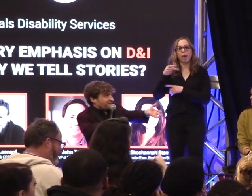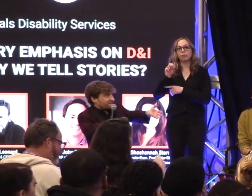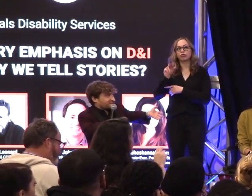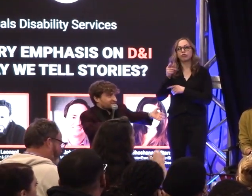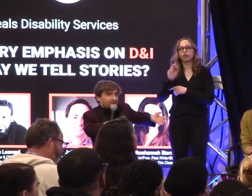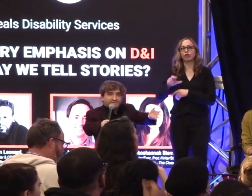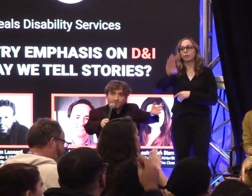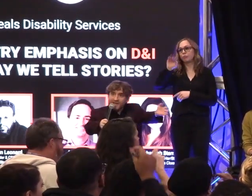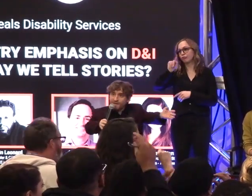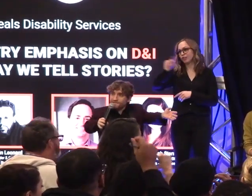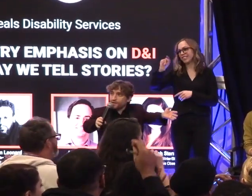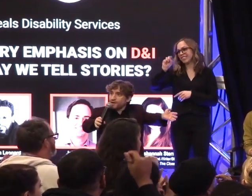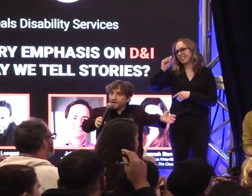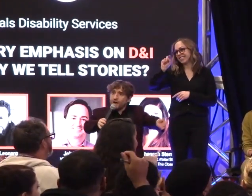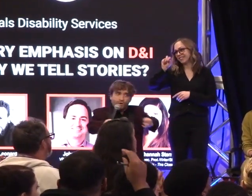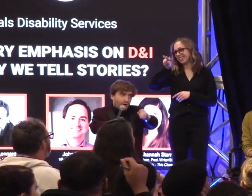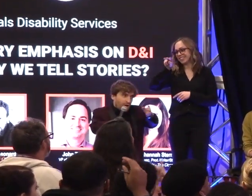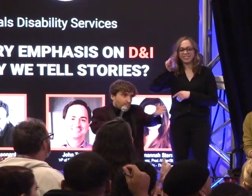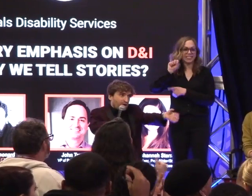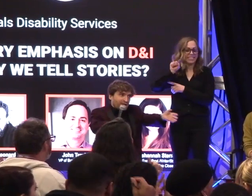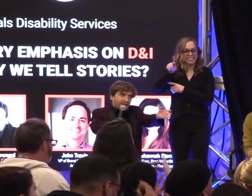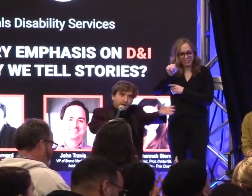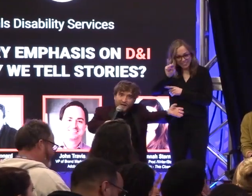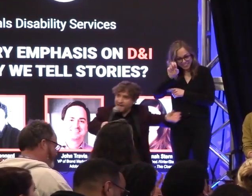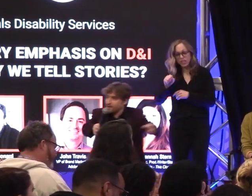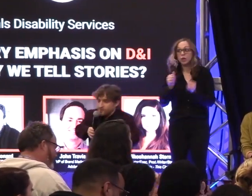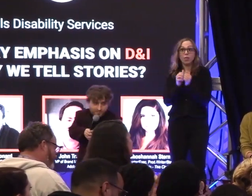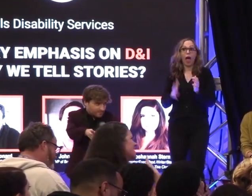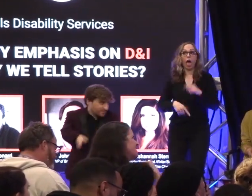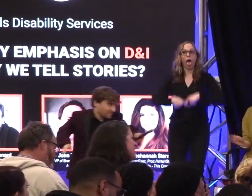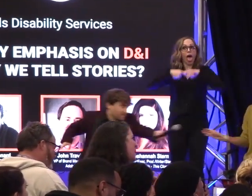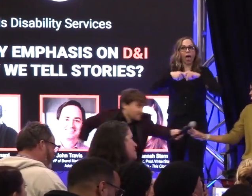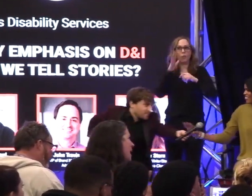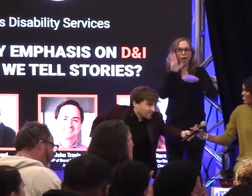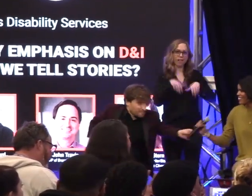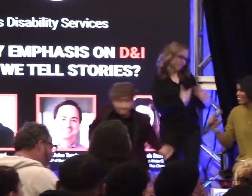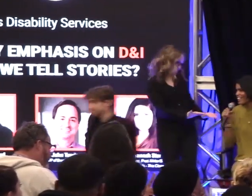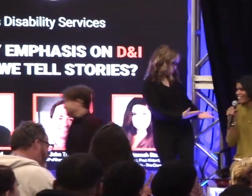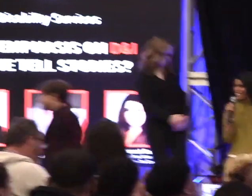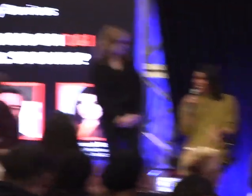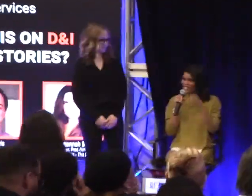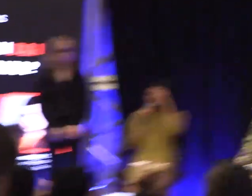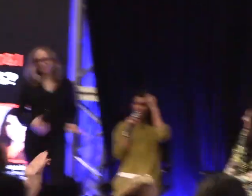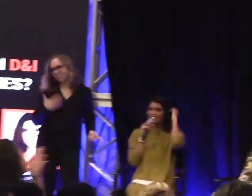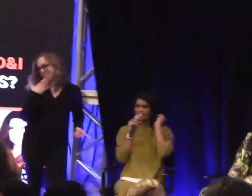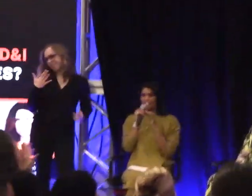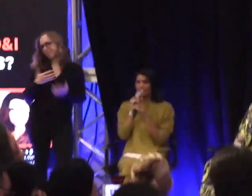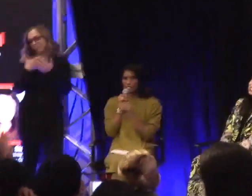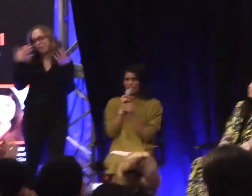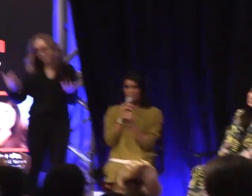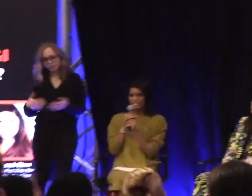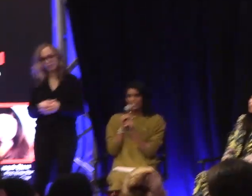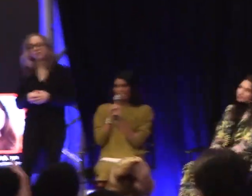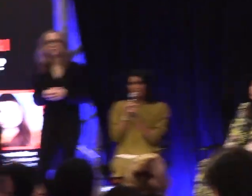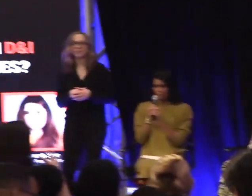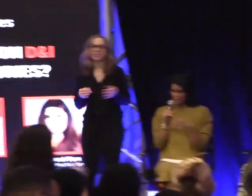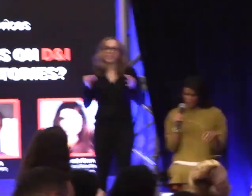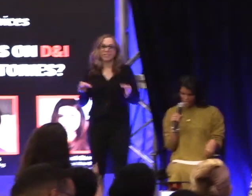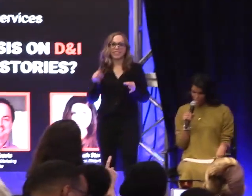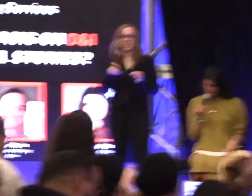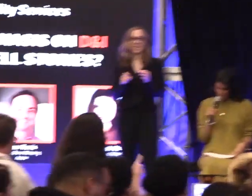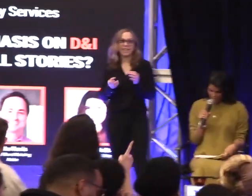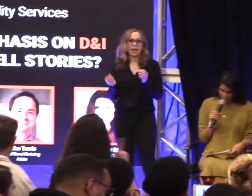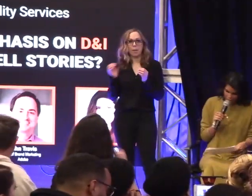Britt Stevens. So without further ado, Britt and our panel. Thank you so much, Nick. I think we definitely need to hear